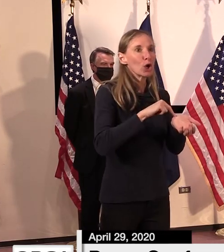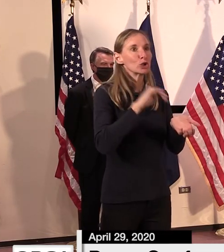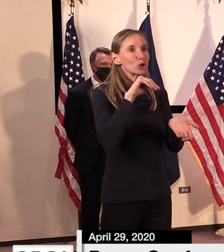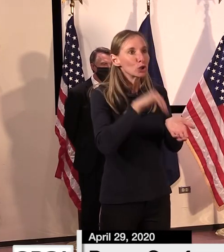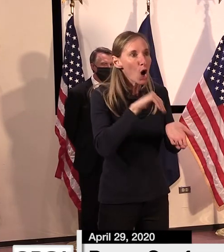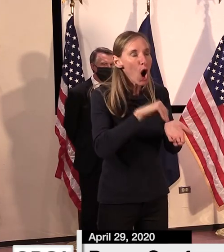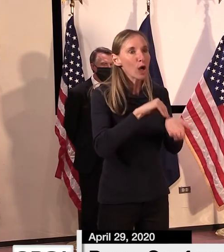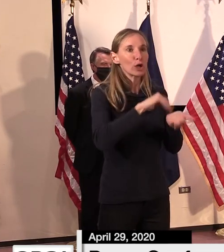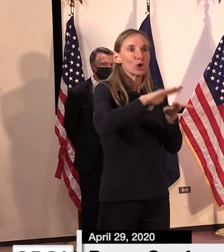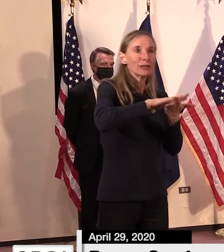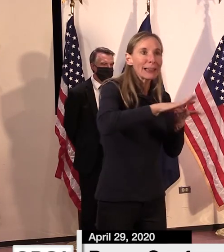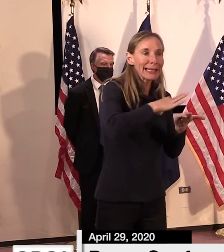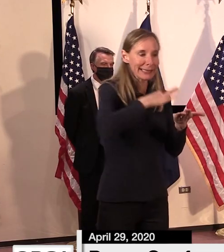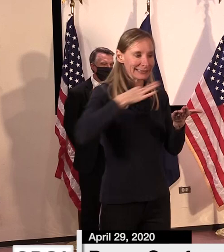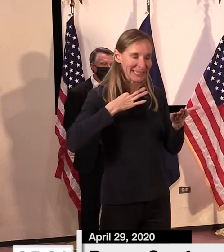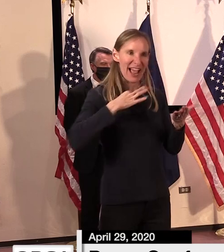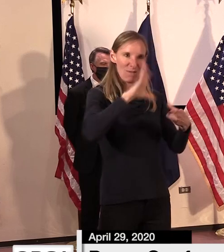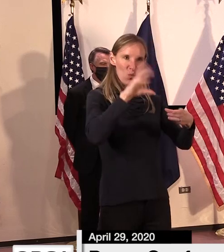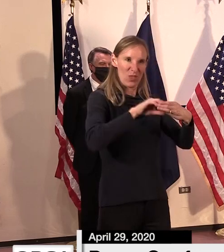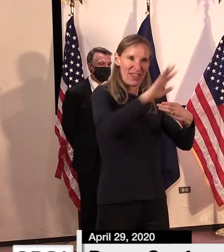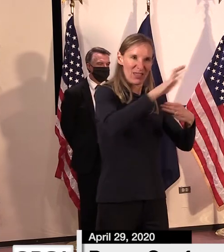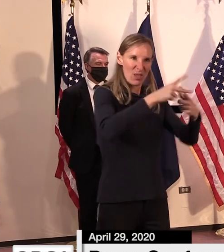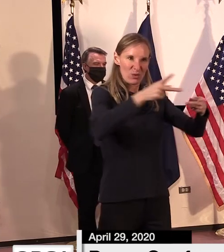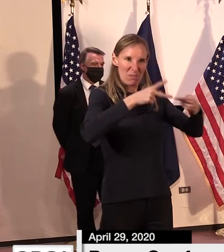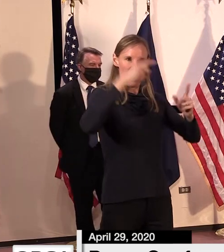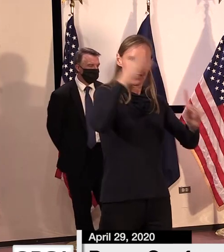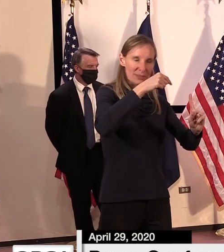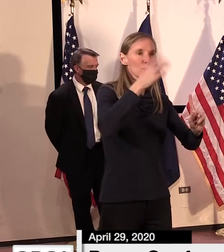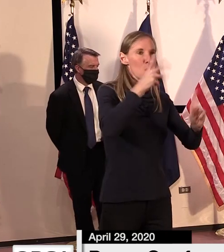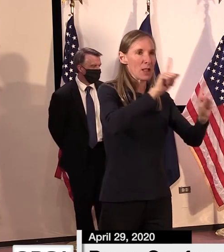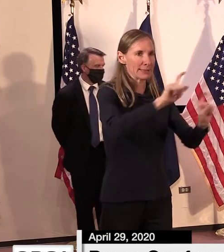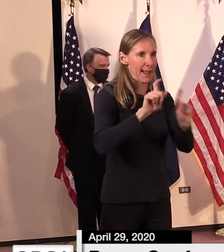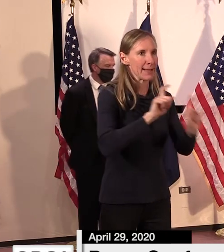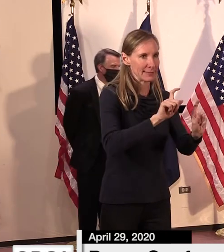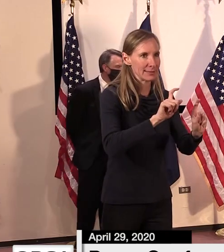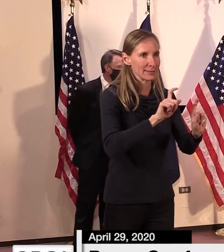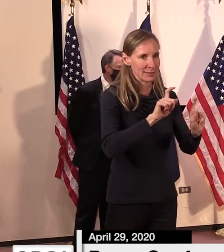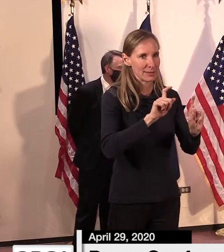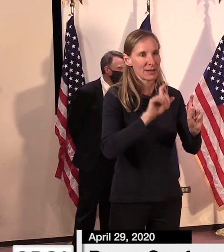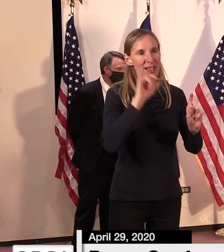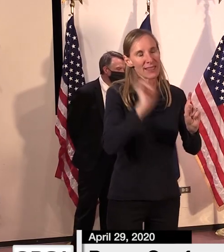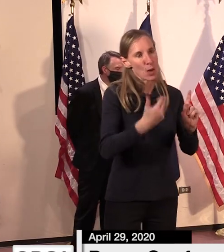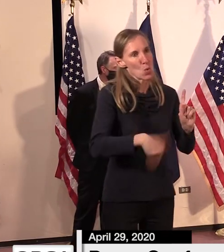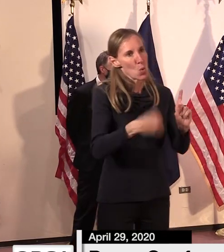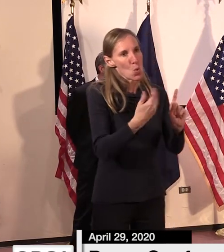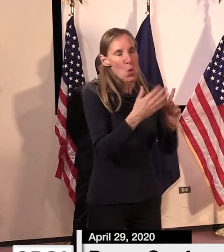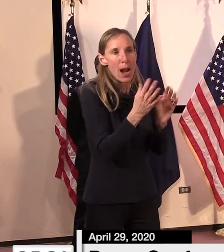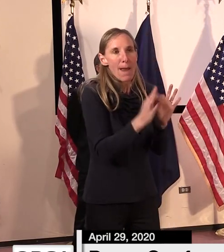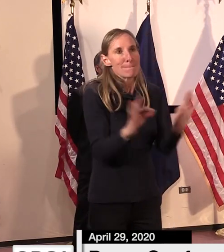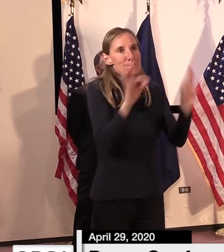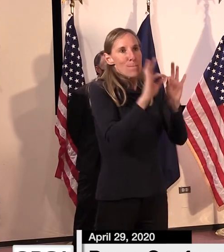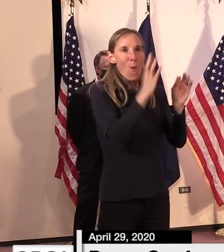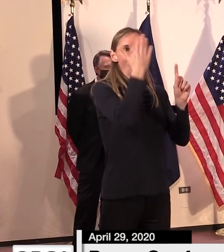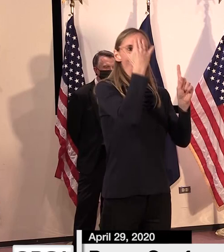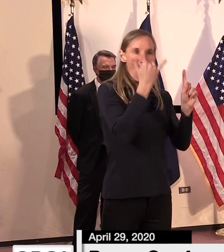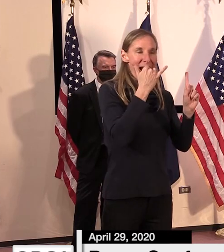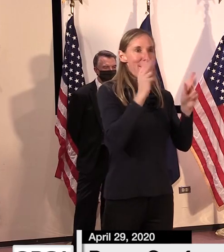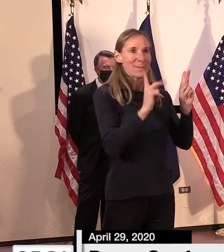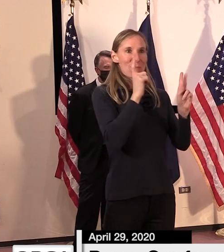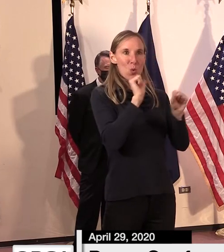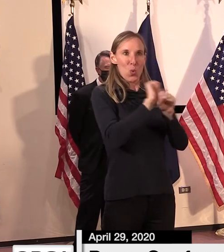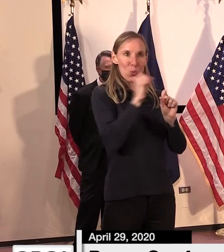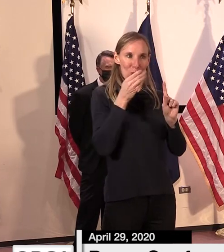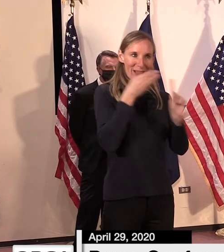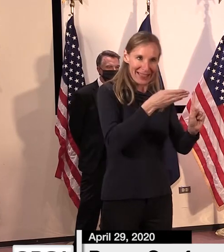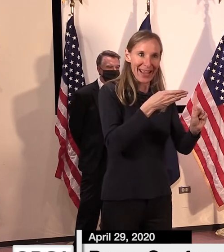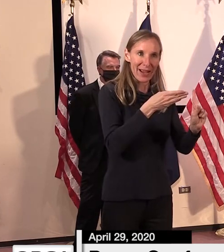healthcare system's restart efforts. Expanding testing to this essential workforce will not only ensure that we keep